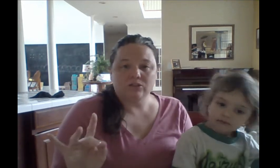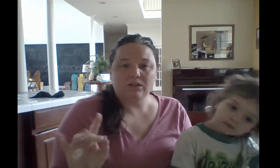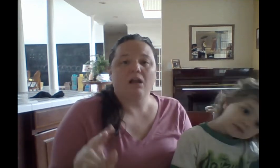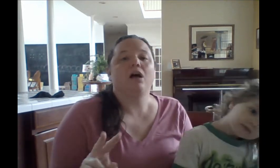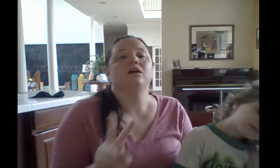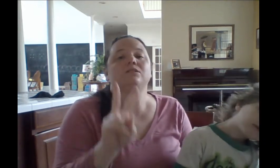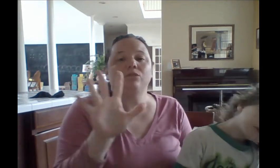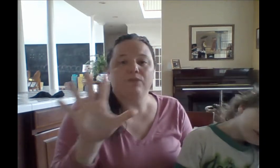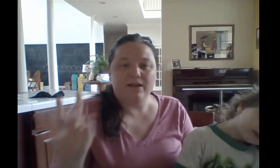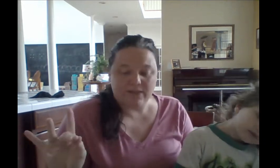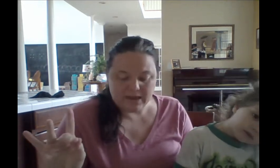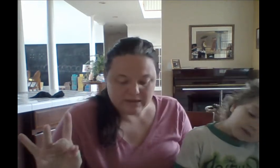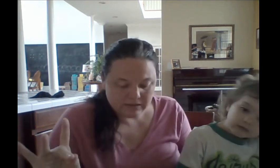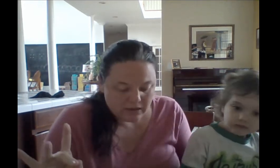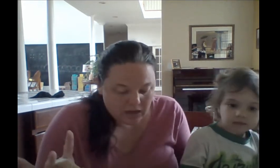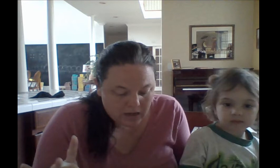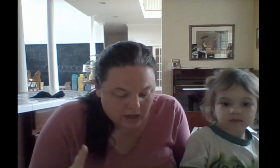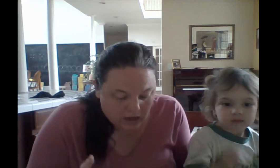interesting. 258.